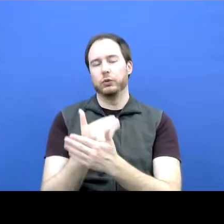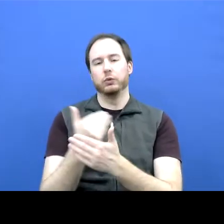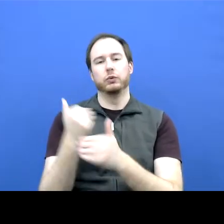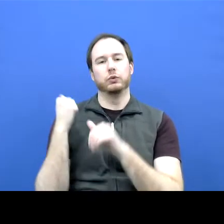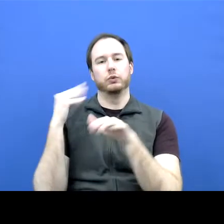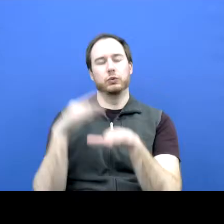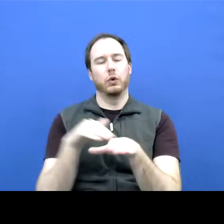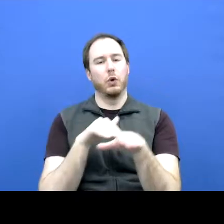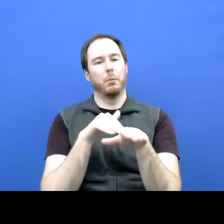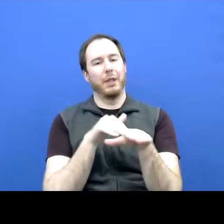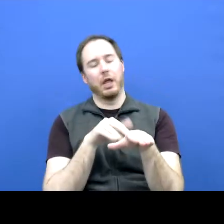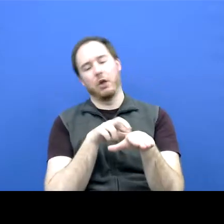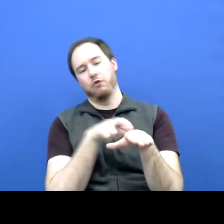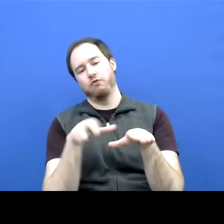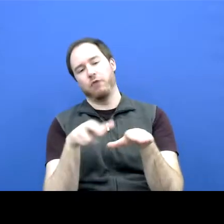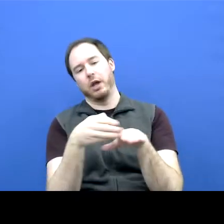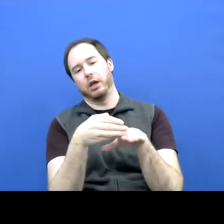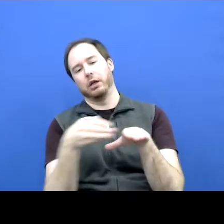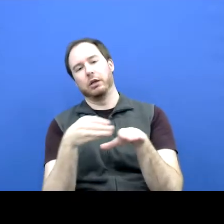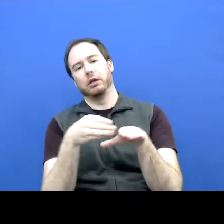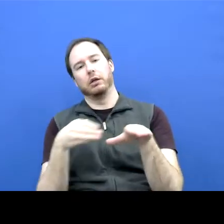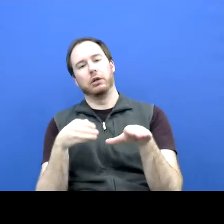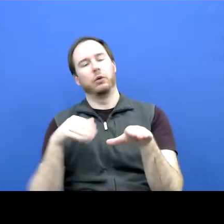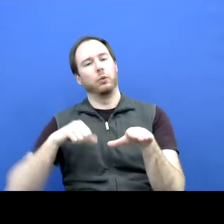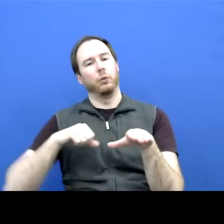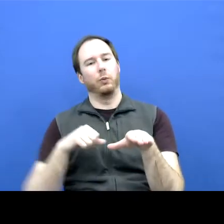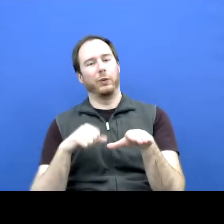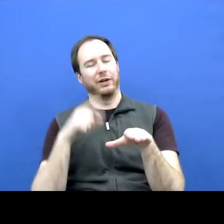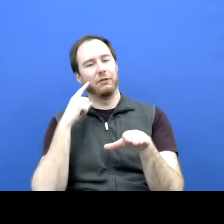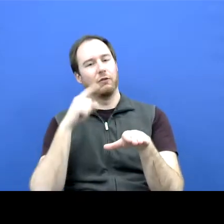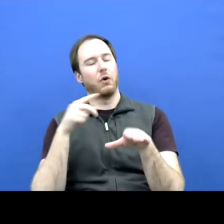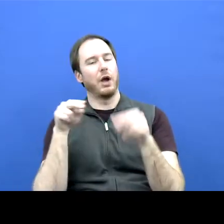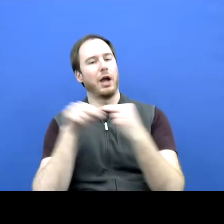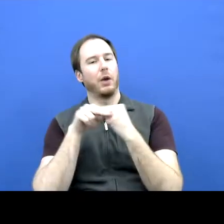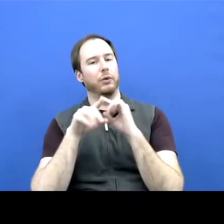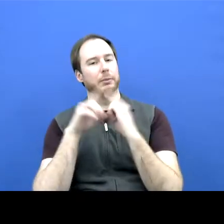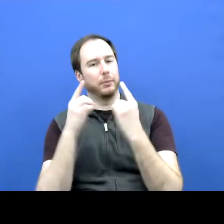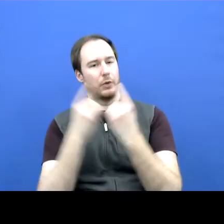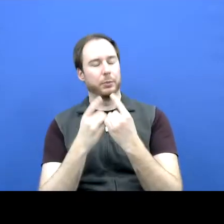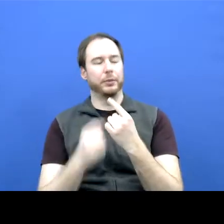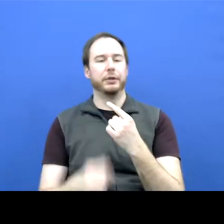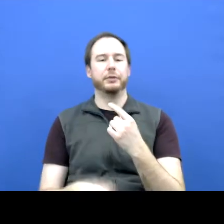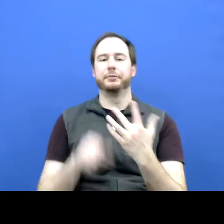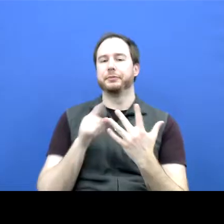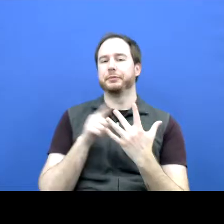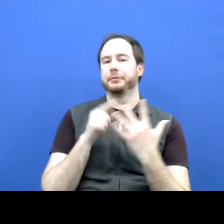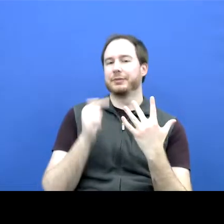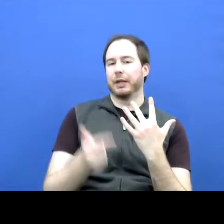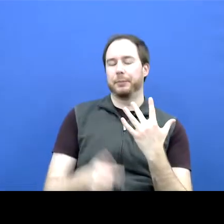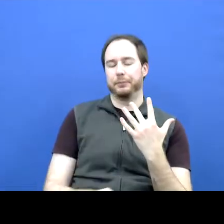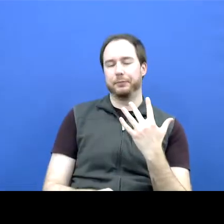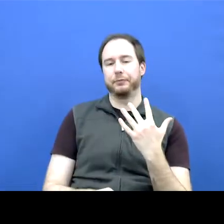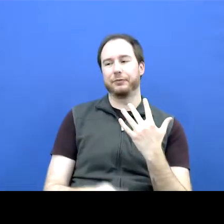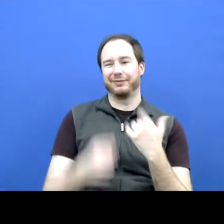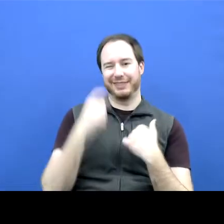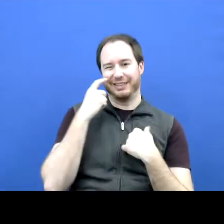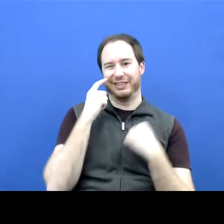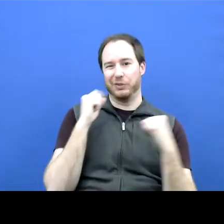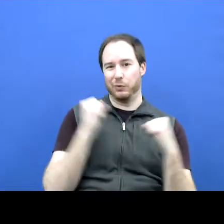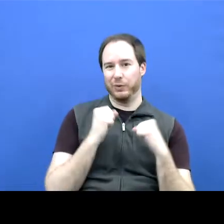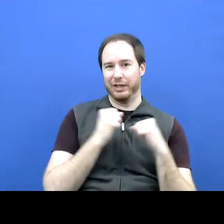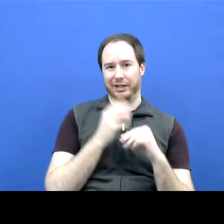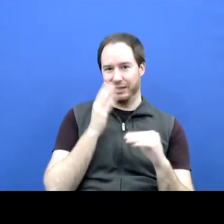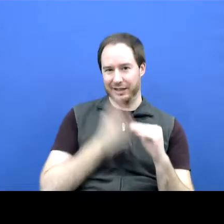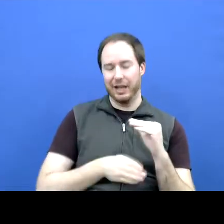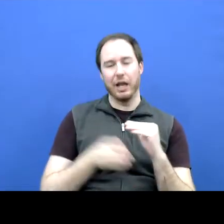snowplow right side wings for the highway department. Second. So after this season ended,